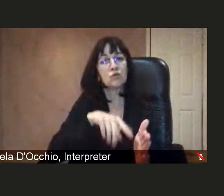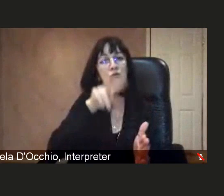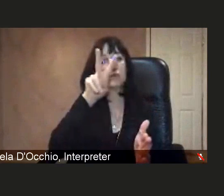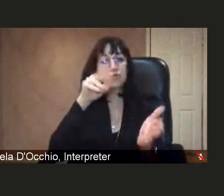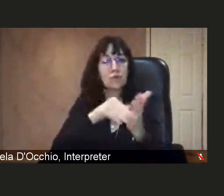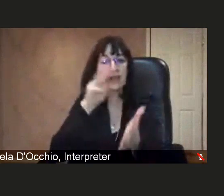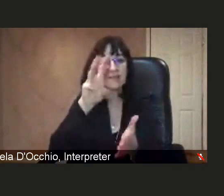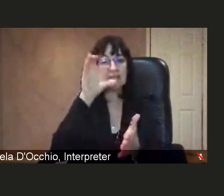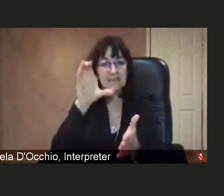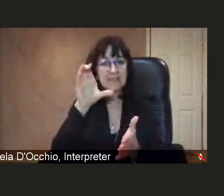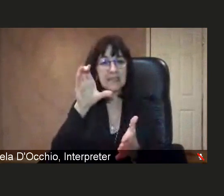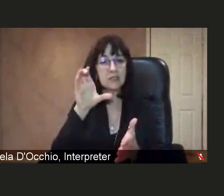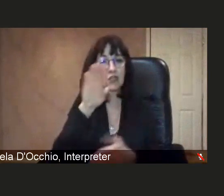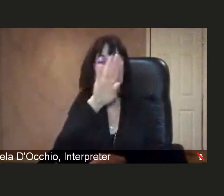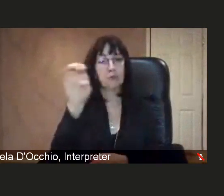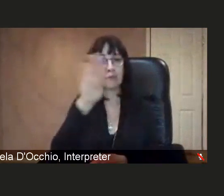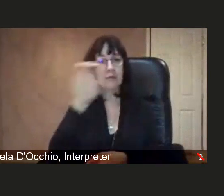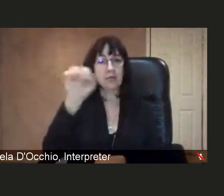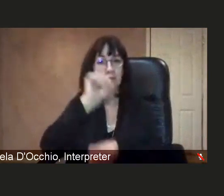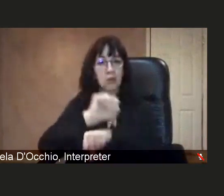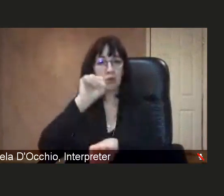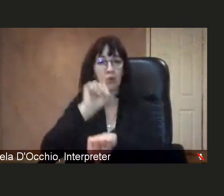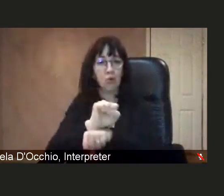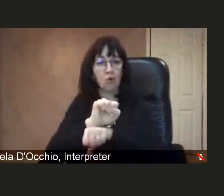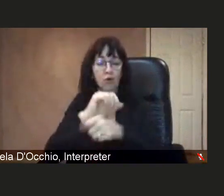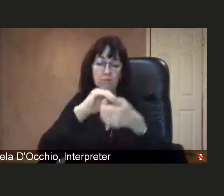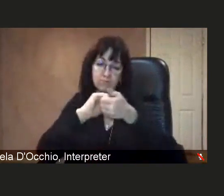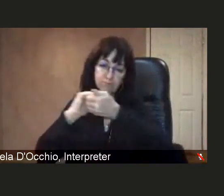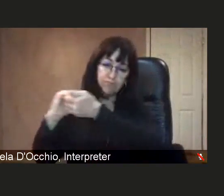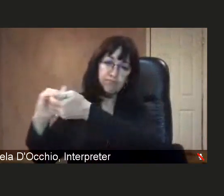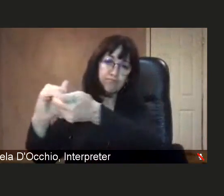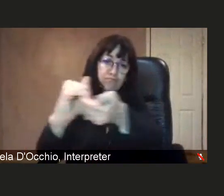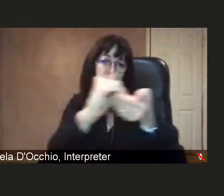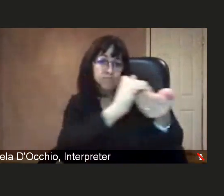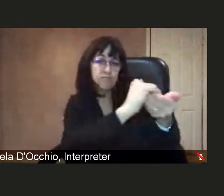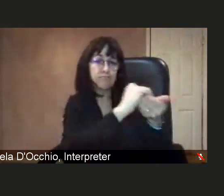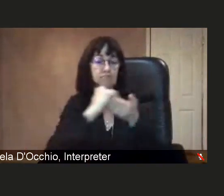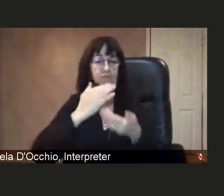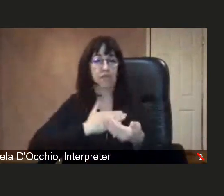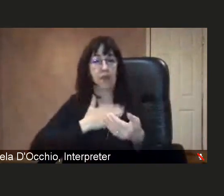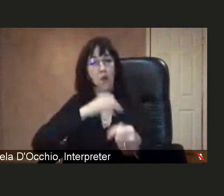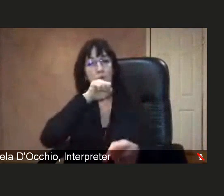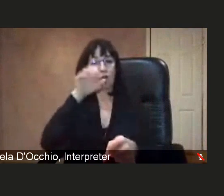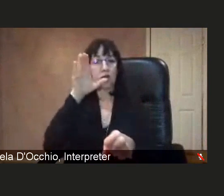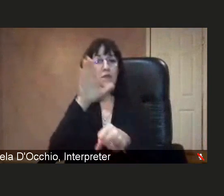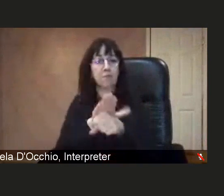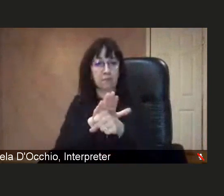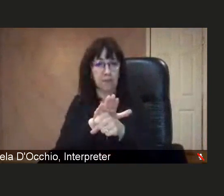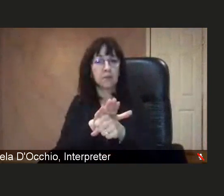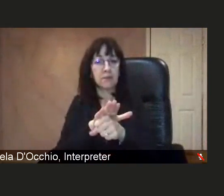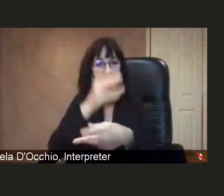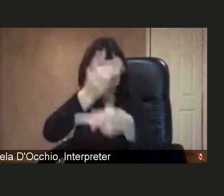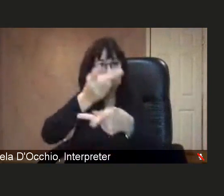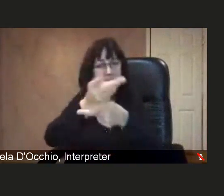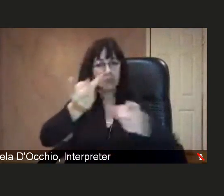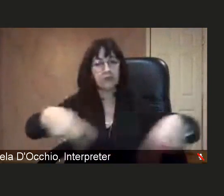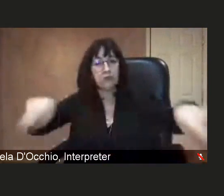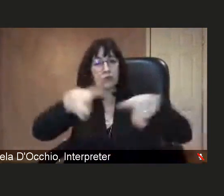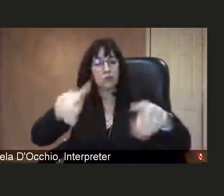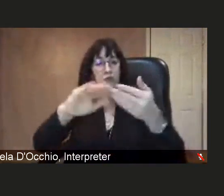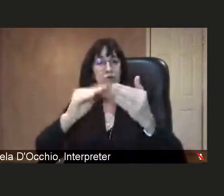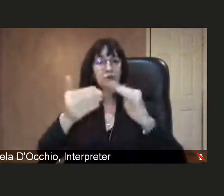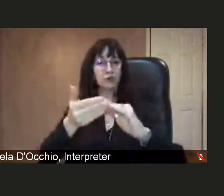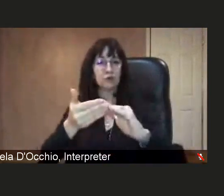united in our common commitment to serve you, the community. Today is my